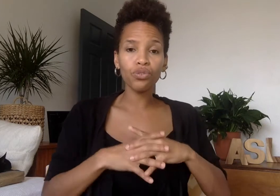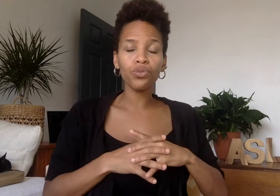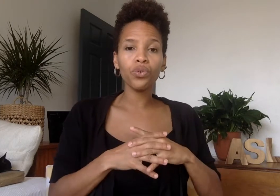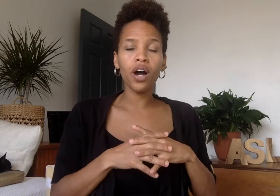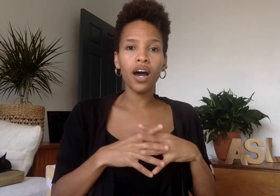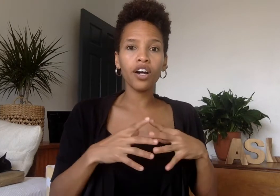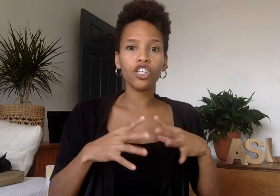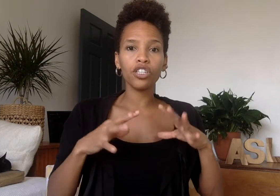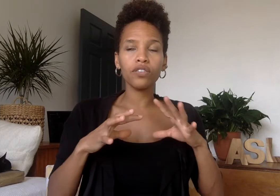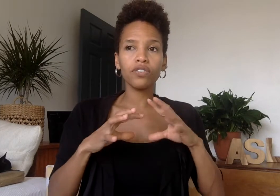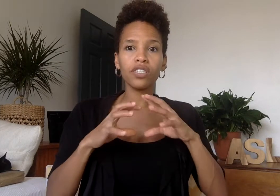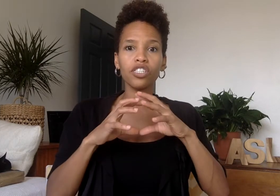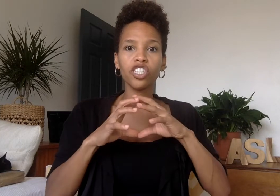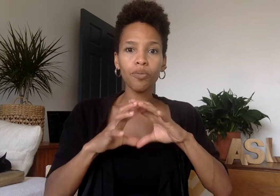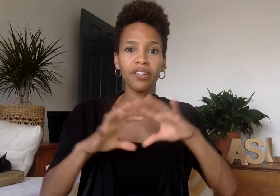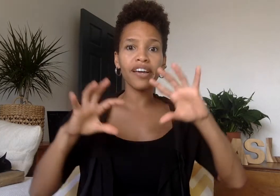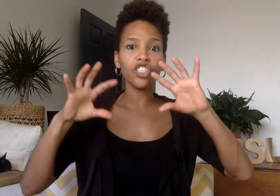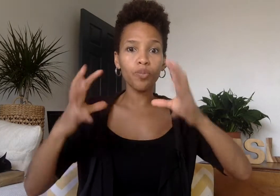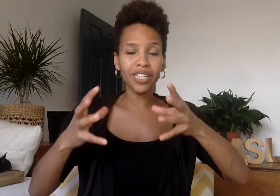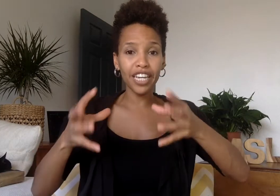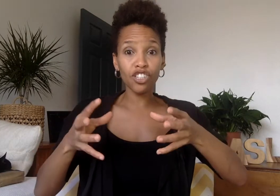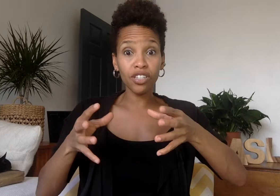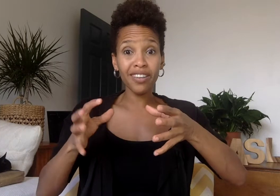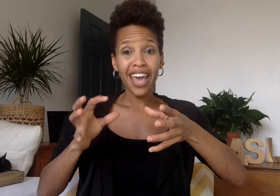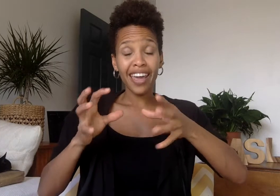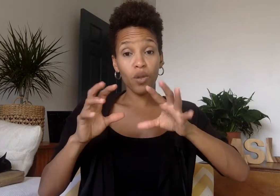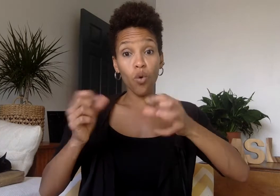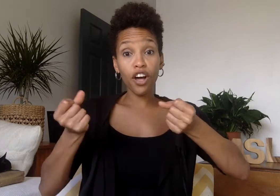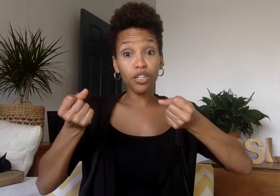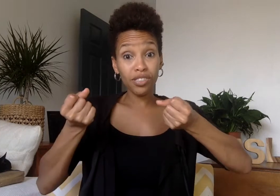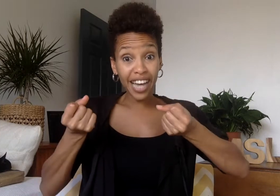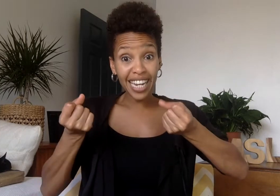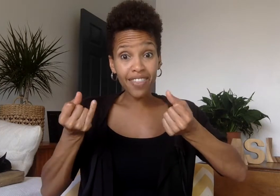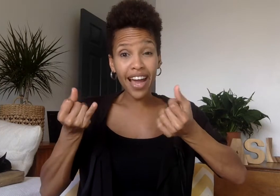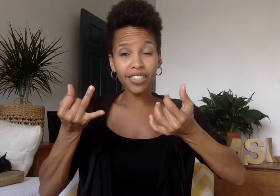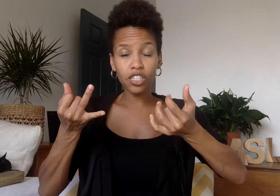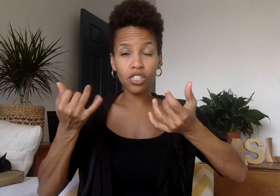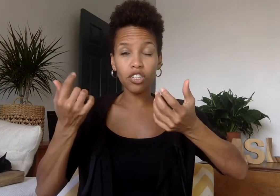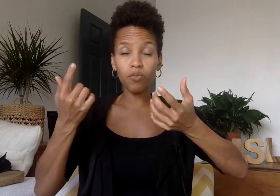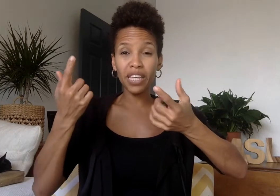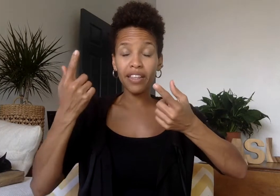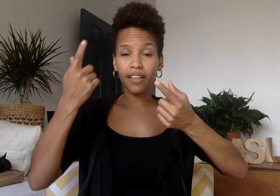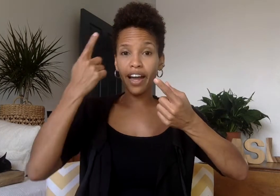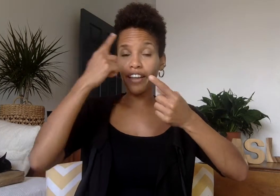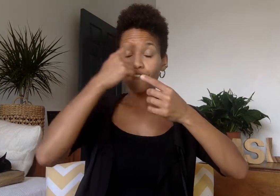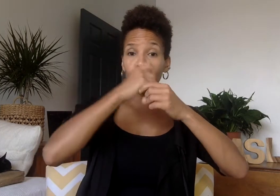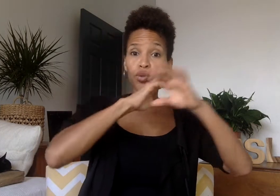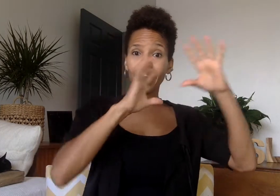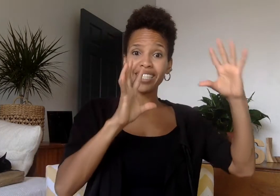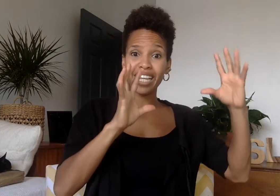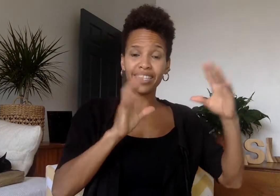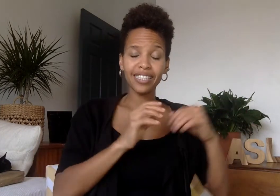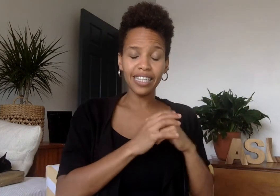to determine an interpretation, and while you're signing that, still be kind of visualizing the